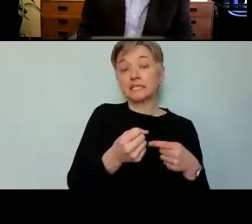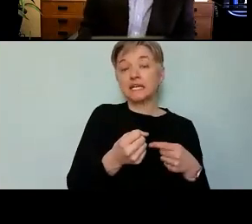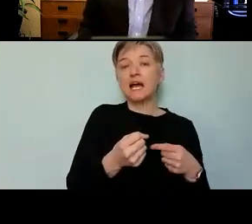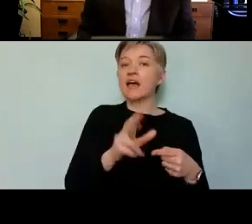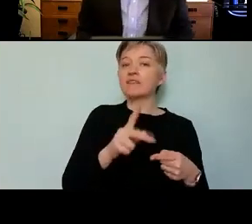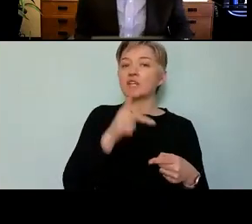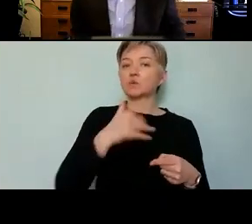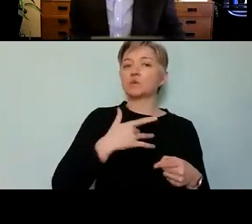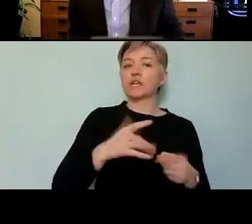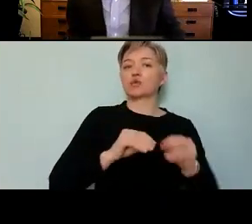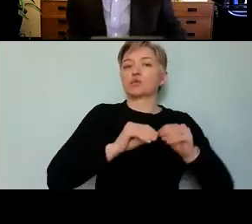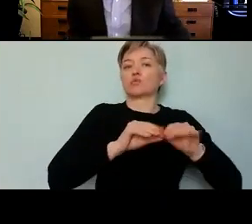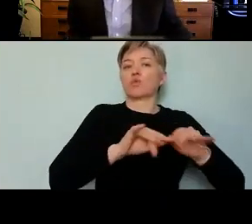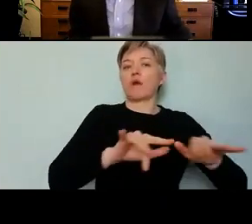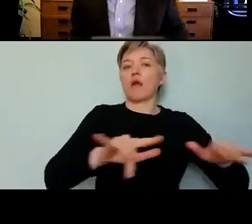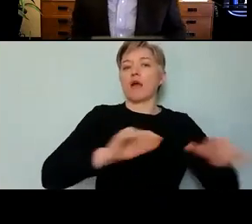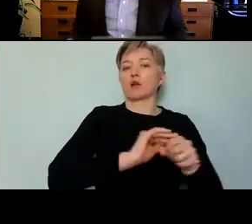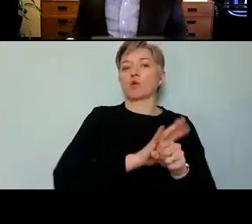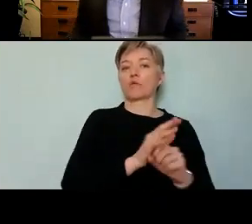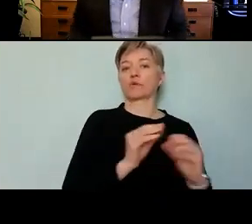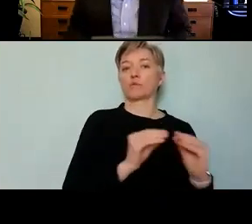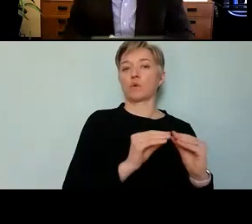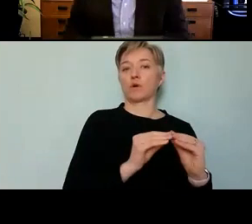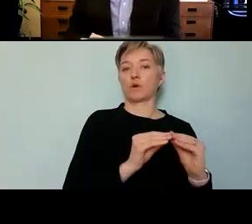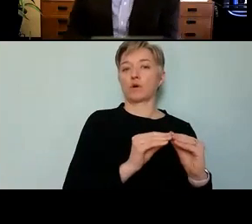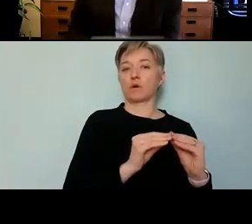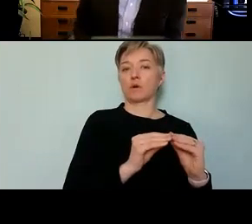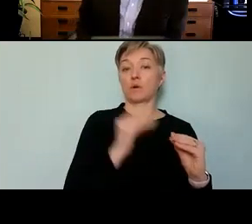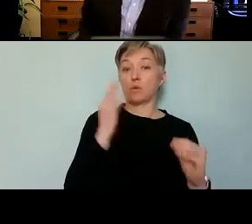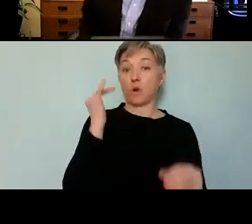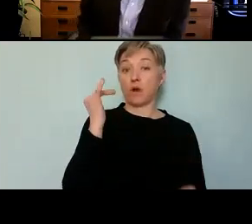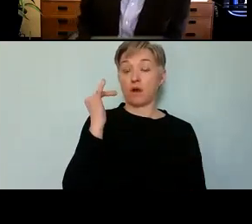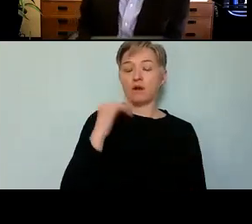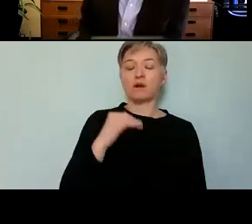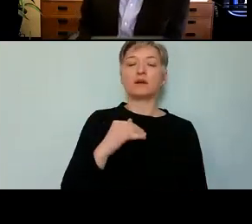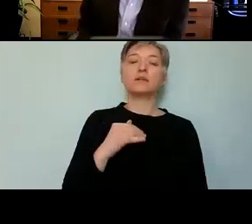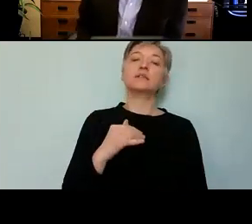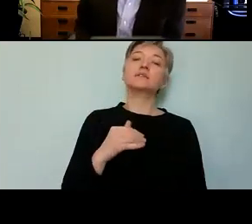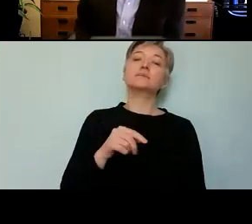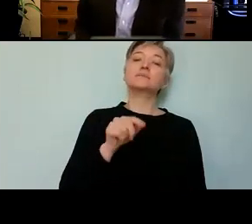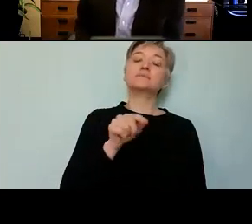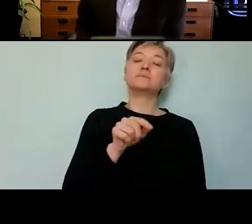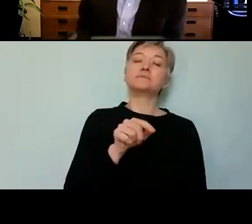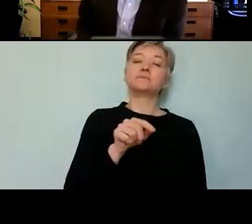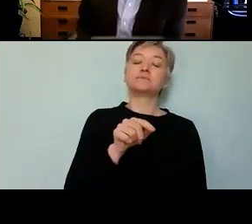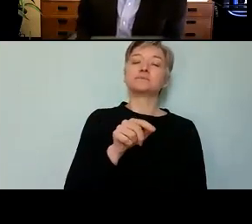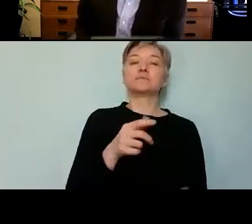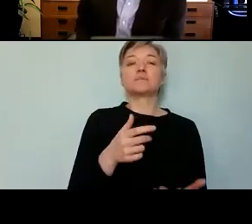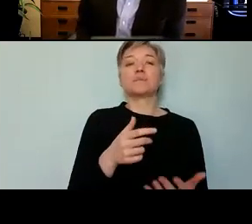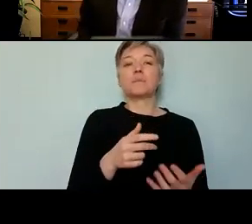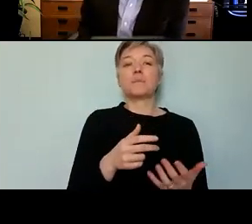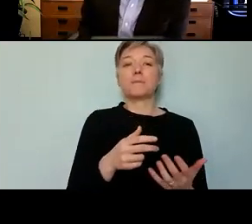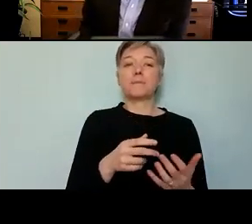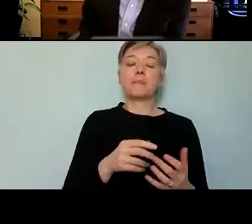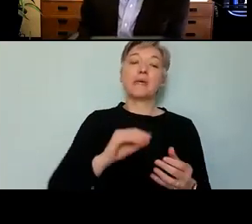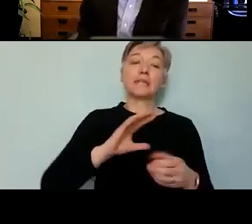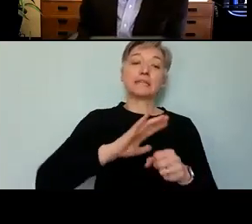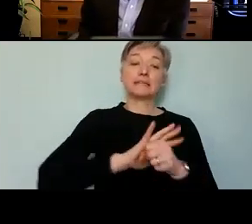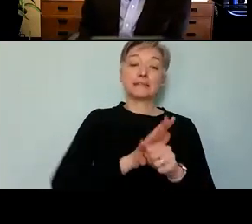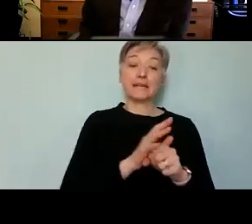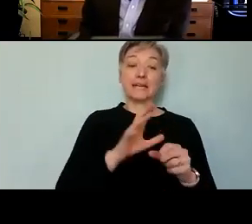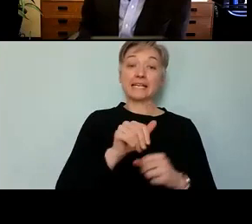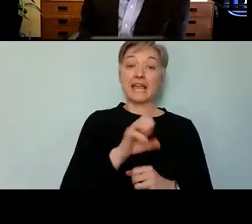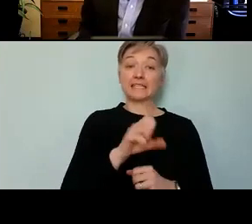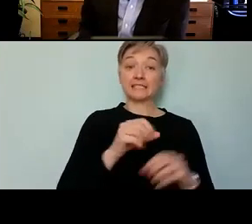COVID across the community. And we believe that because the numbers of cases among people in their 40s